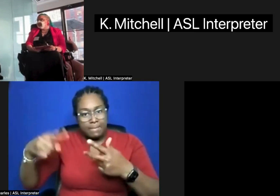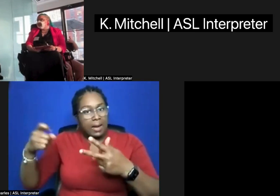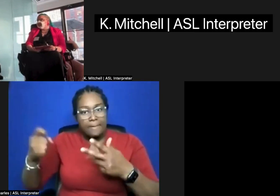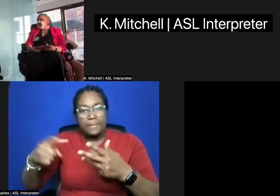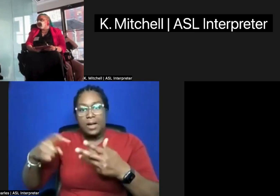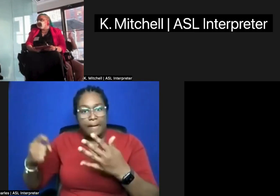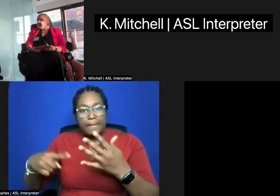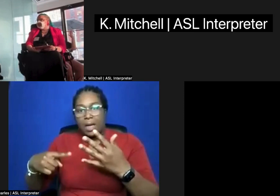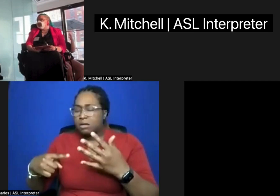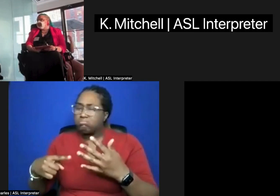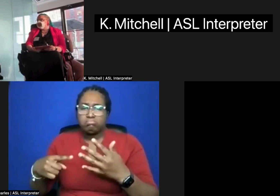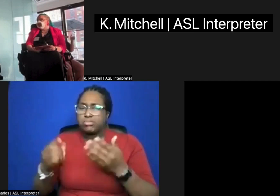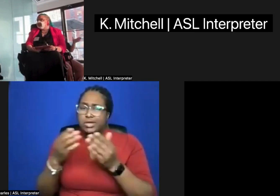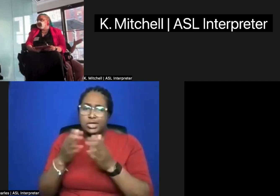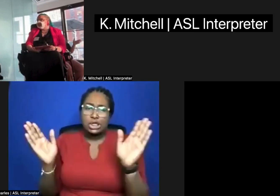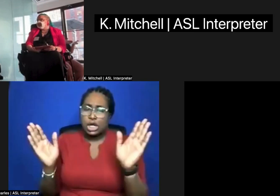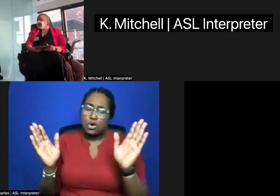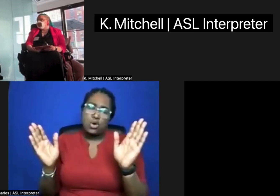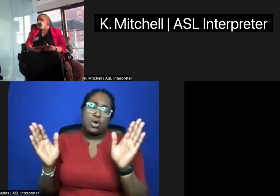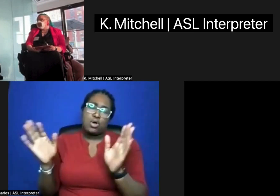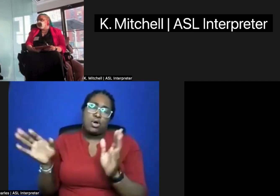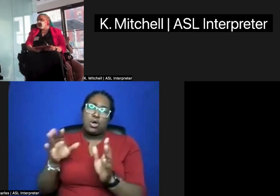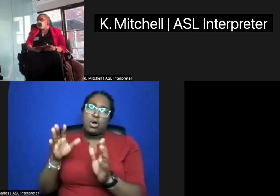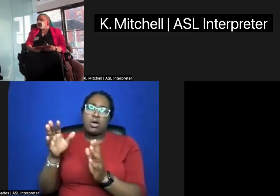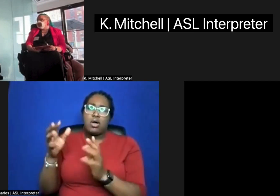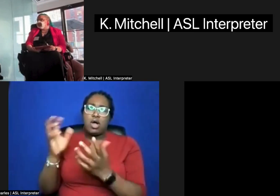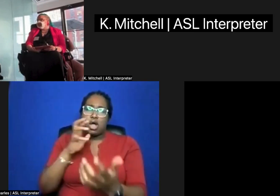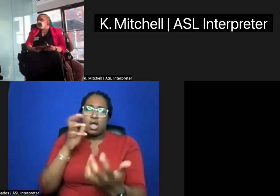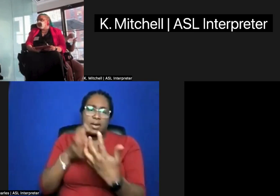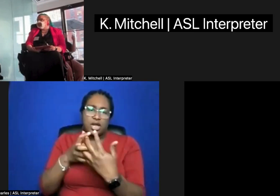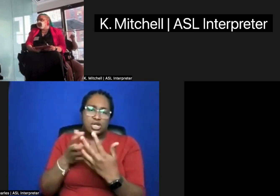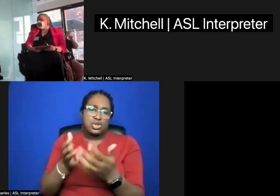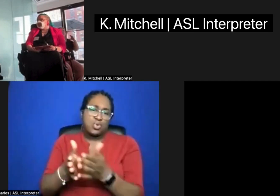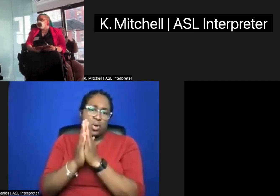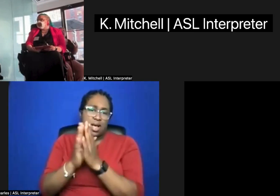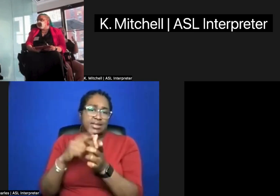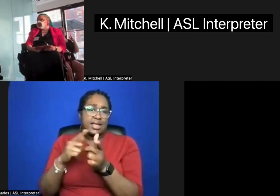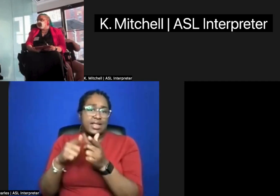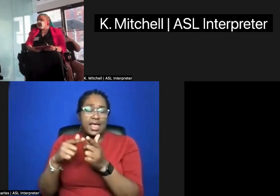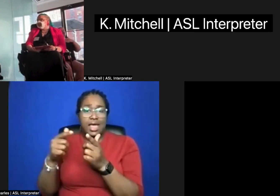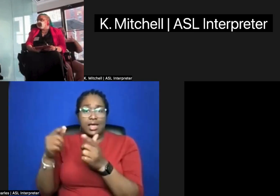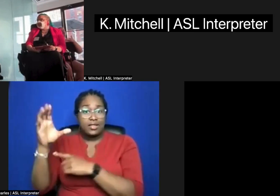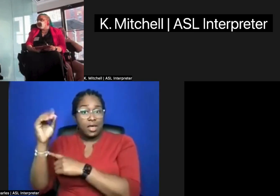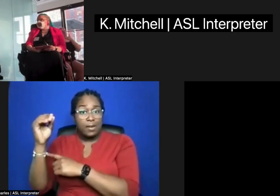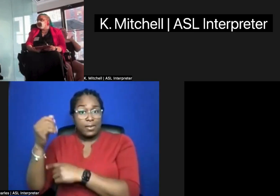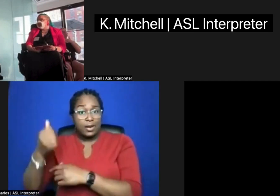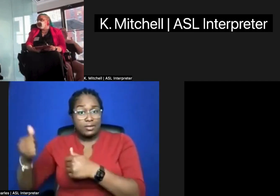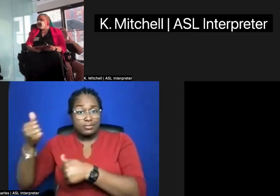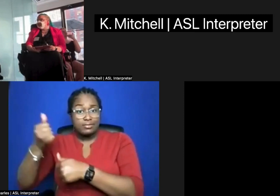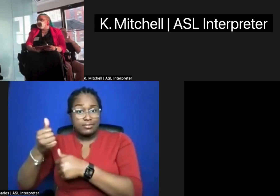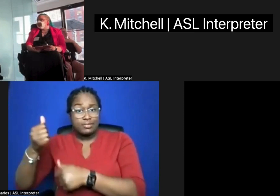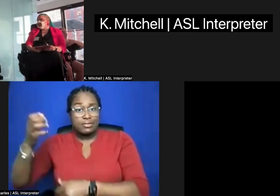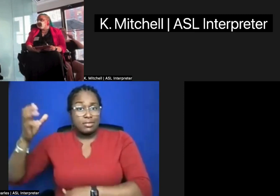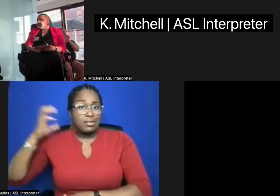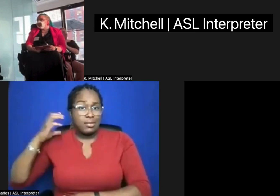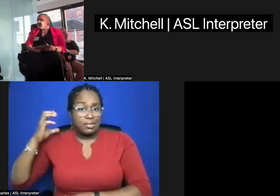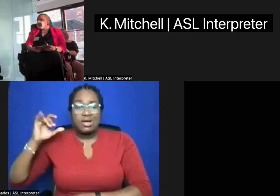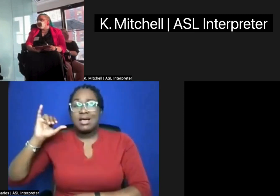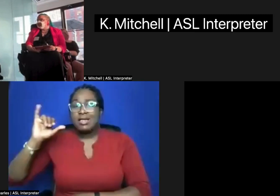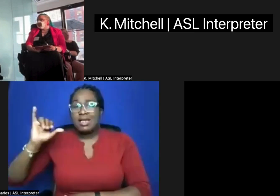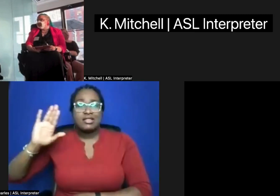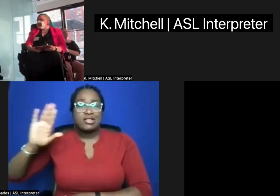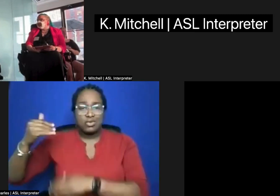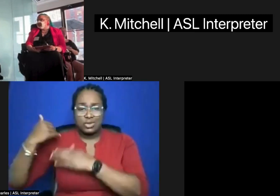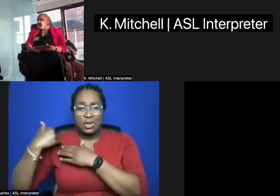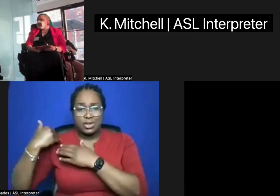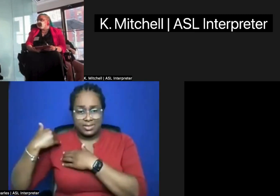accommodation request, and then it's up to the employer to start engaging in a process with you. So I would say